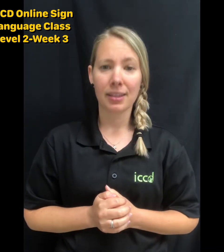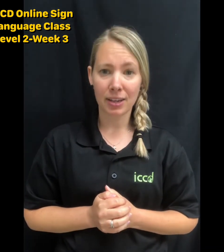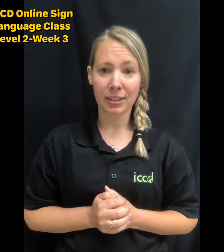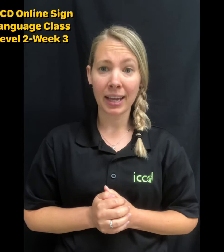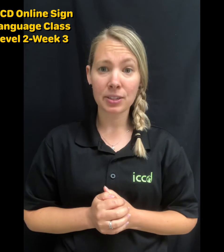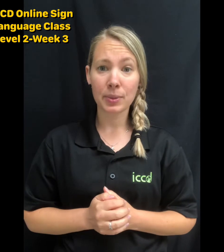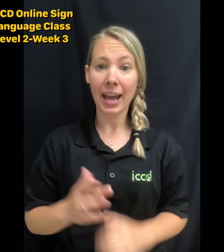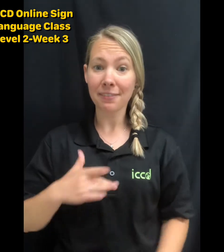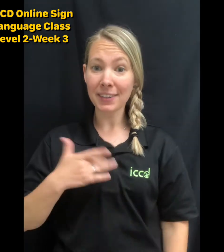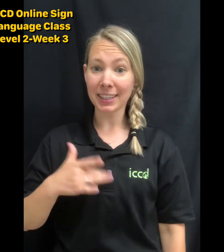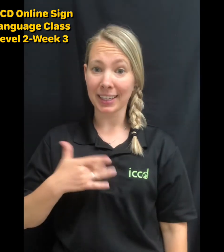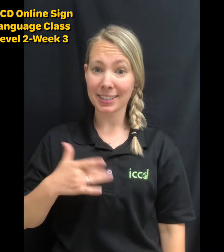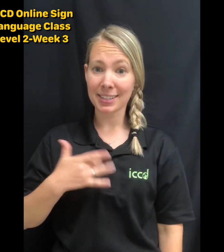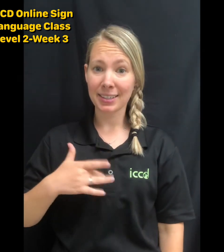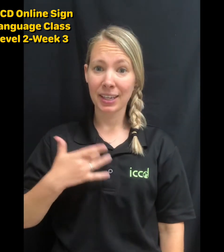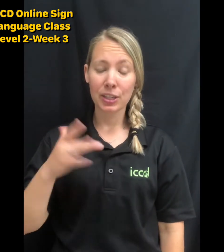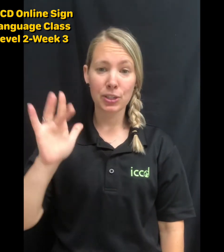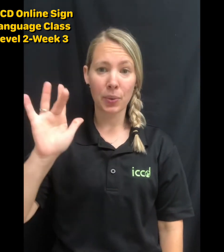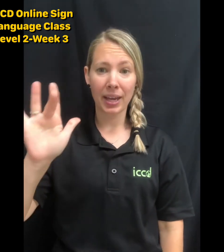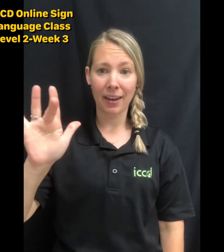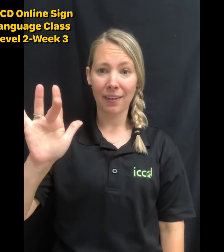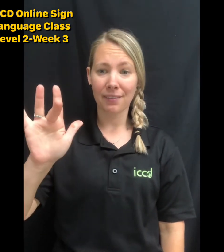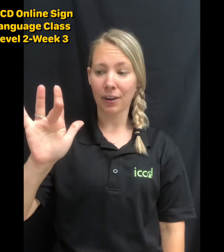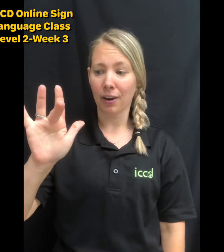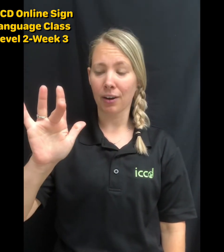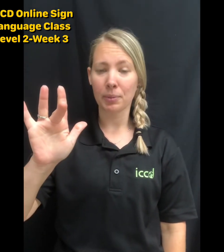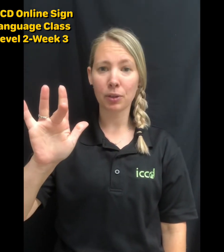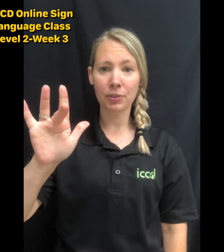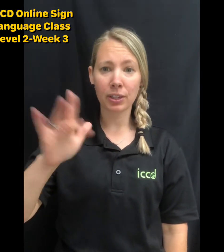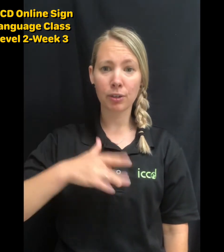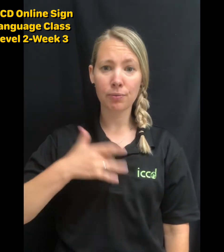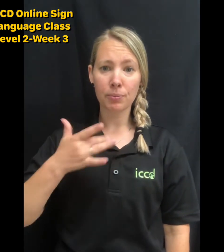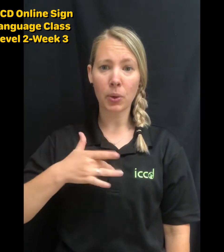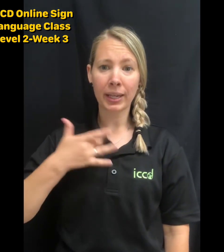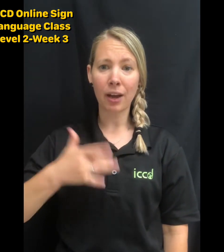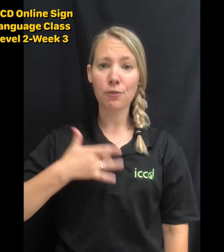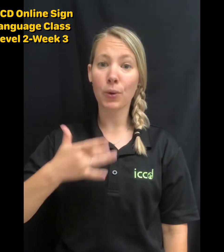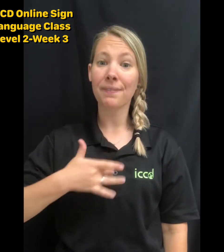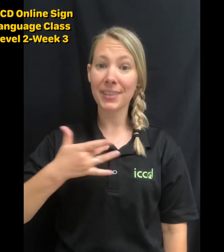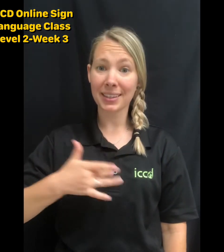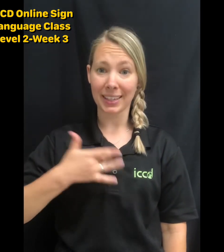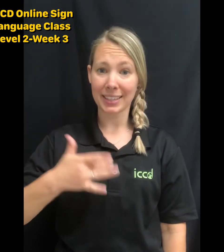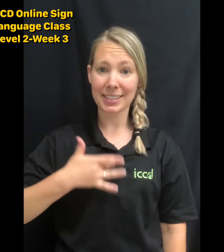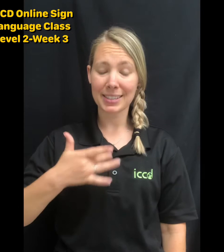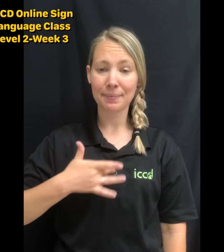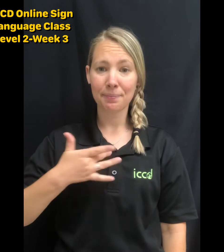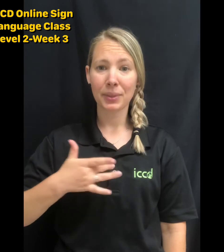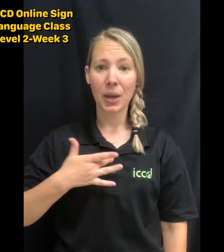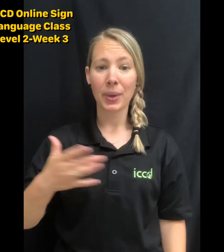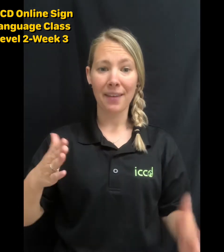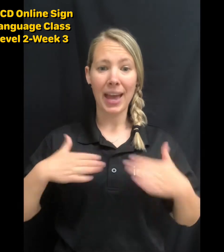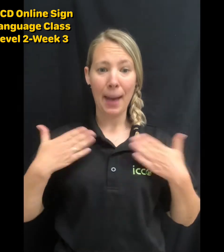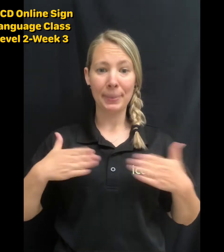Next, we had feelings. So we have our middle finger going out for feelings. We have happy.